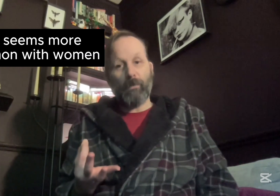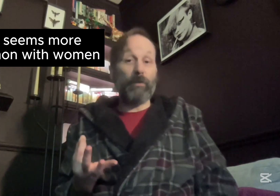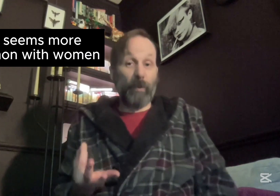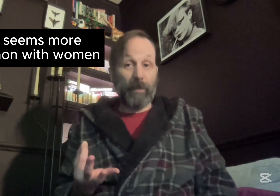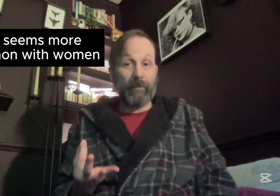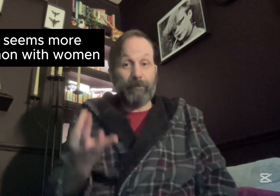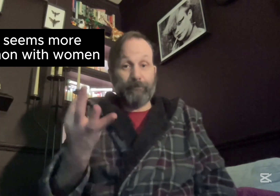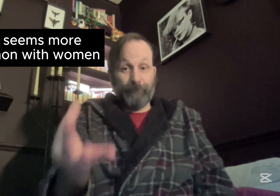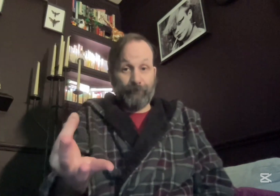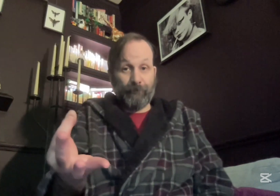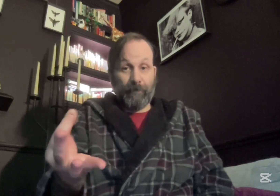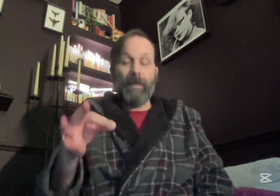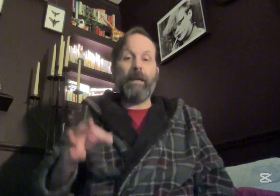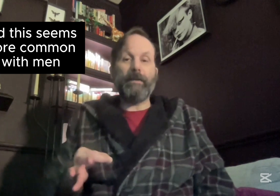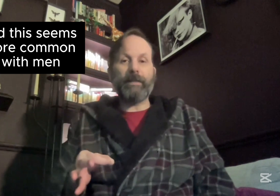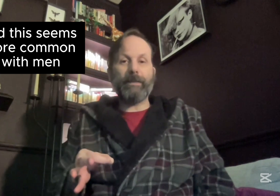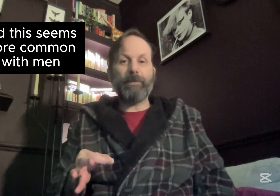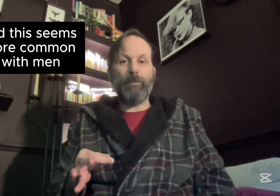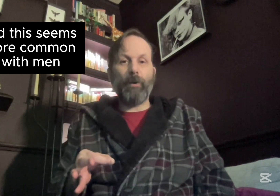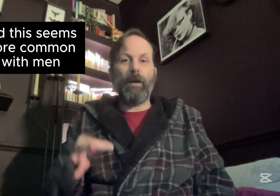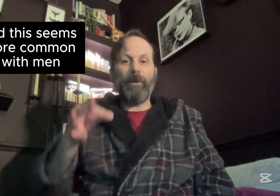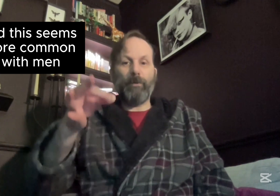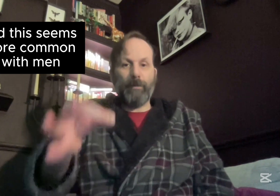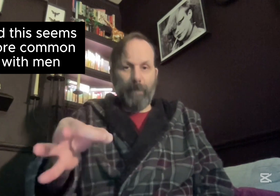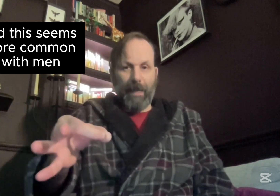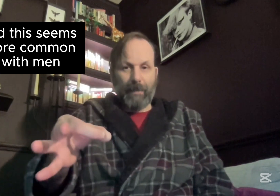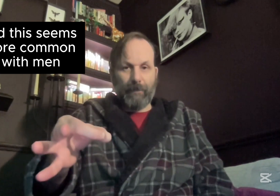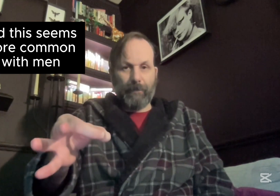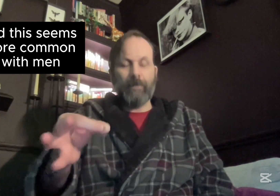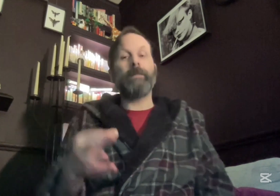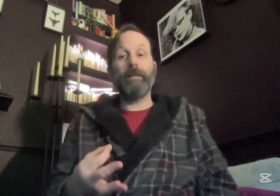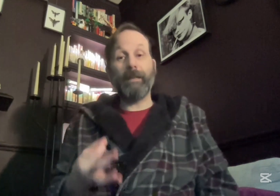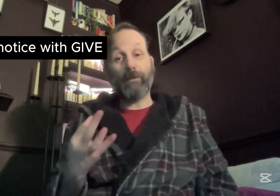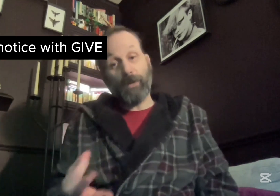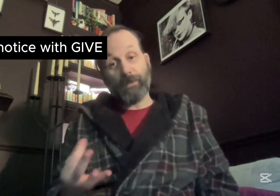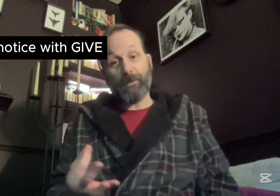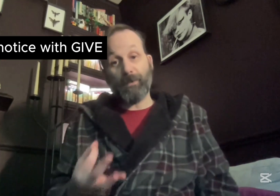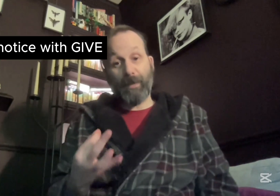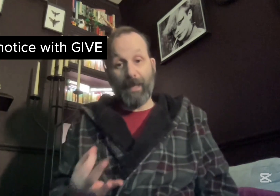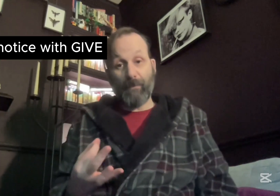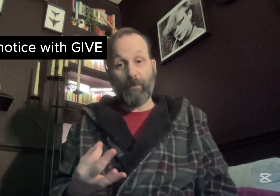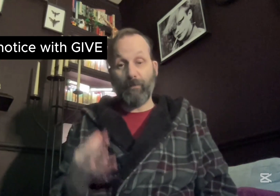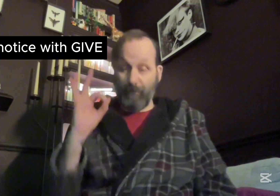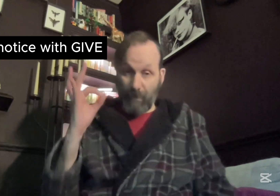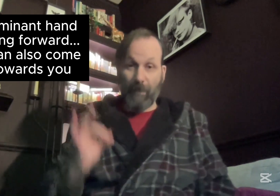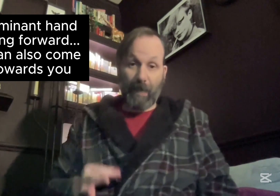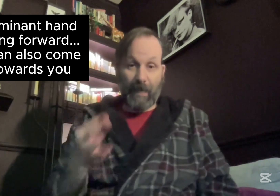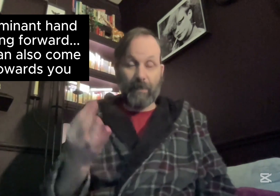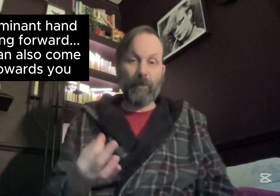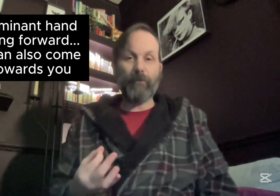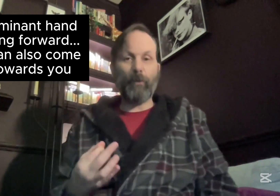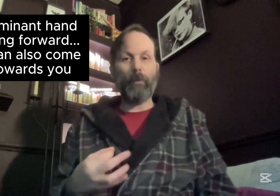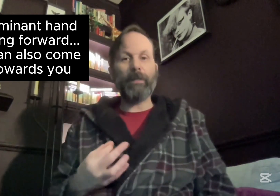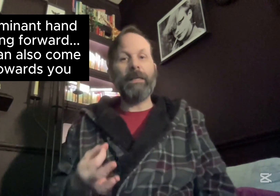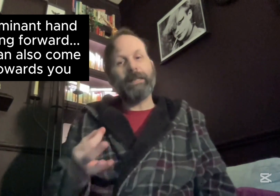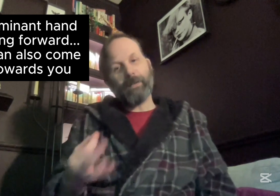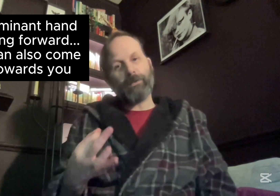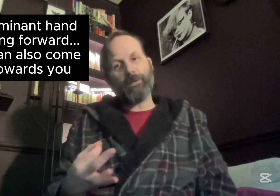with women, and this seems more common with men. Now notice with give, dominant hand going forward can also